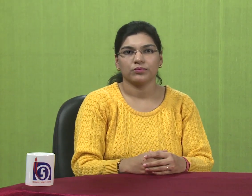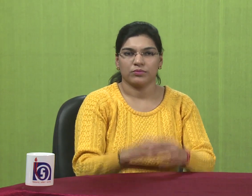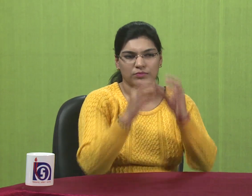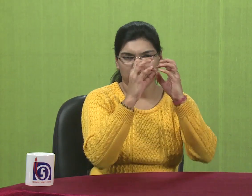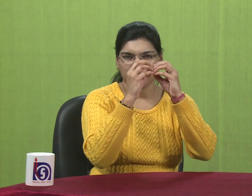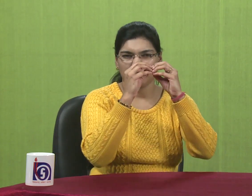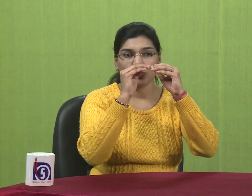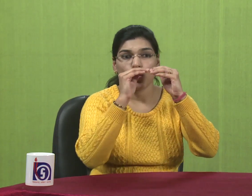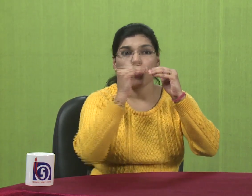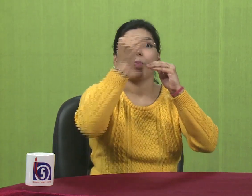for that.